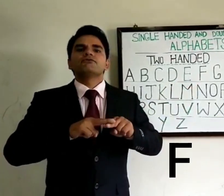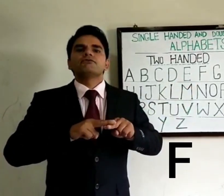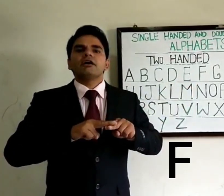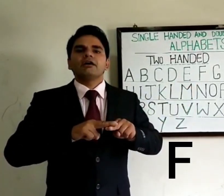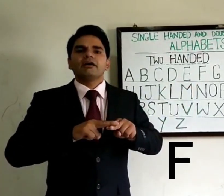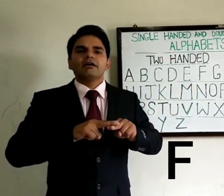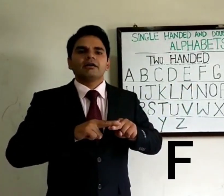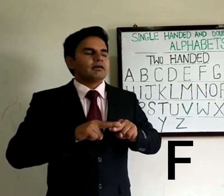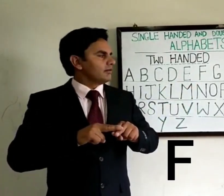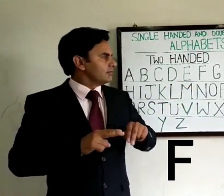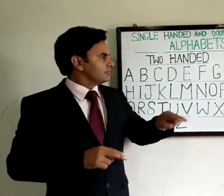F,